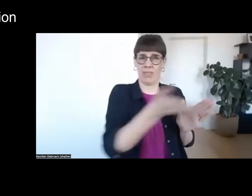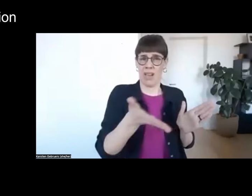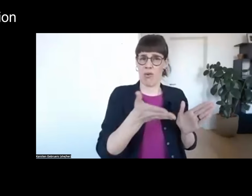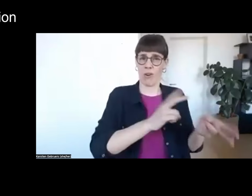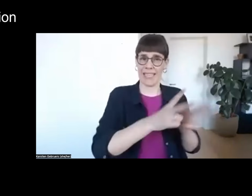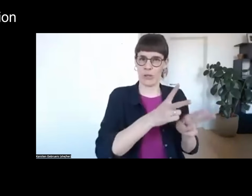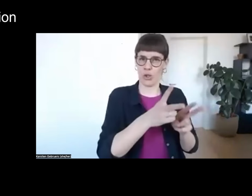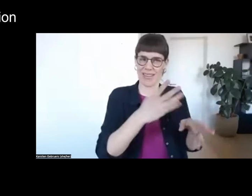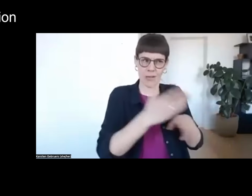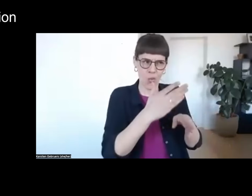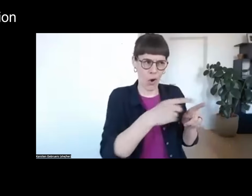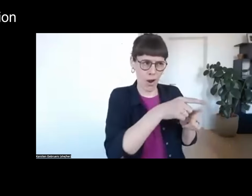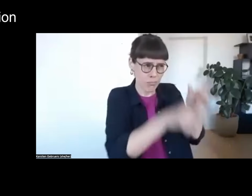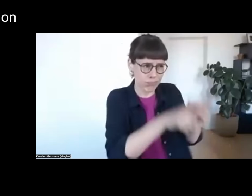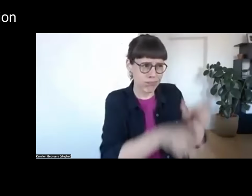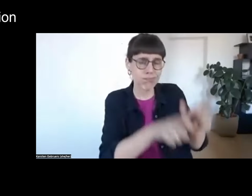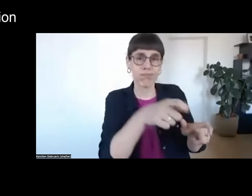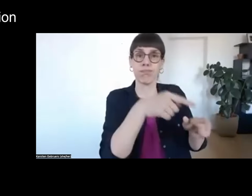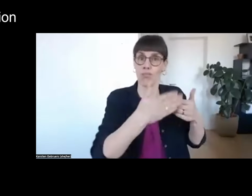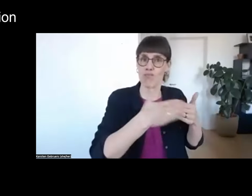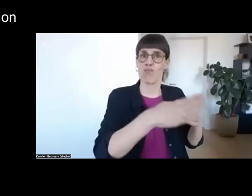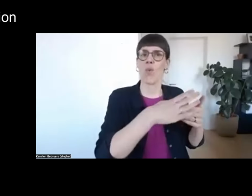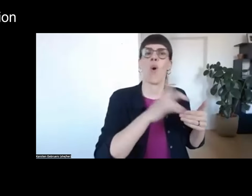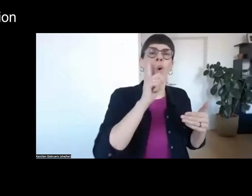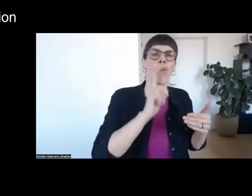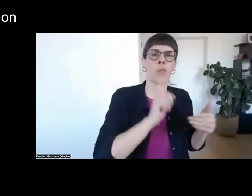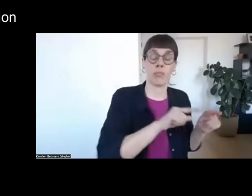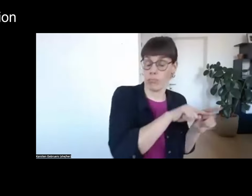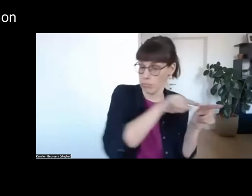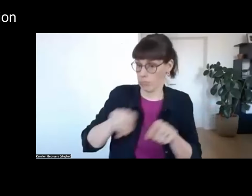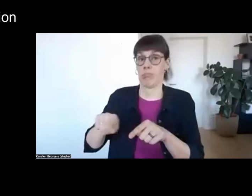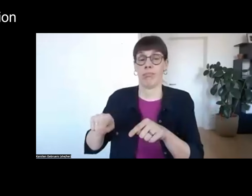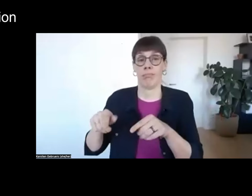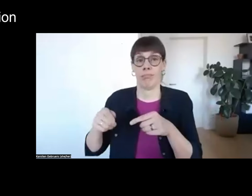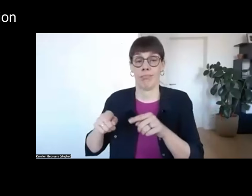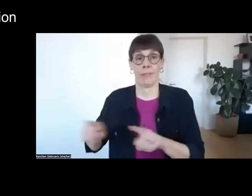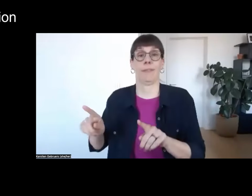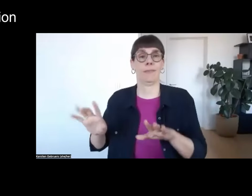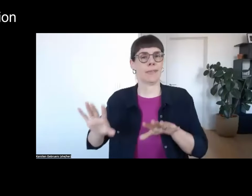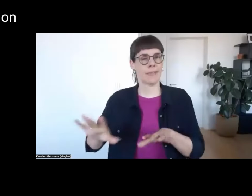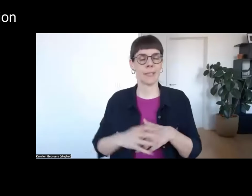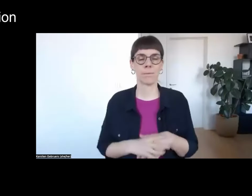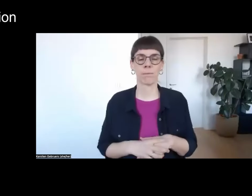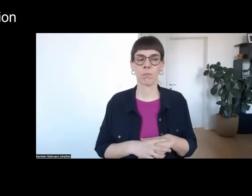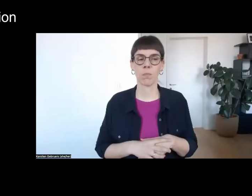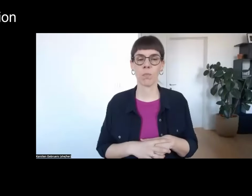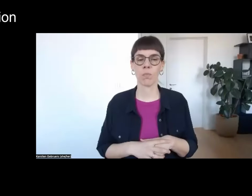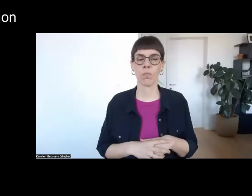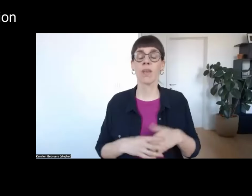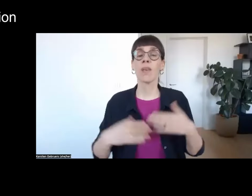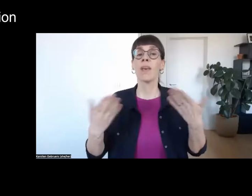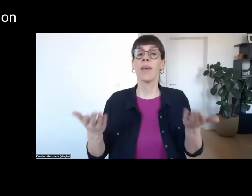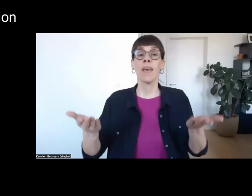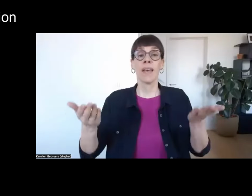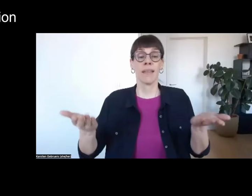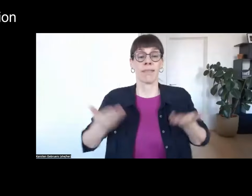what's interesting then is when you think about the general sign language interpreting profession, it's very much more women. But when it comes to the international stage, that's